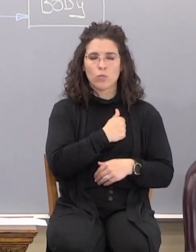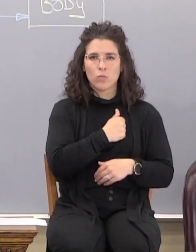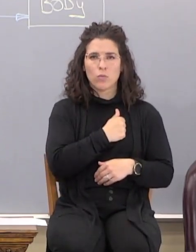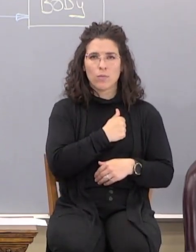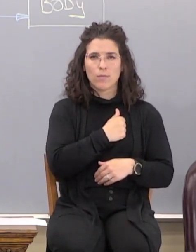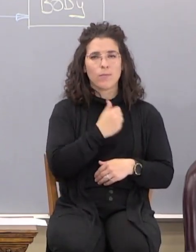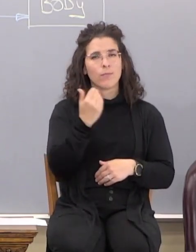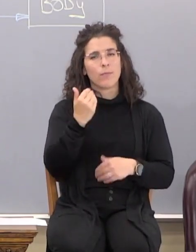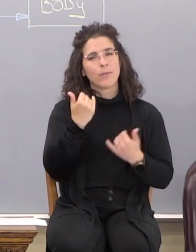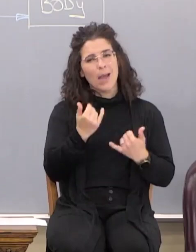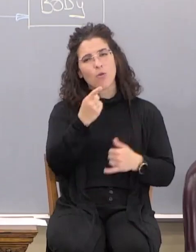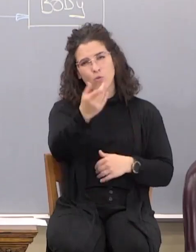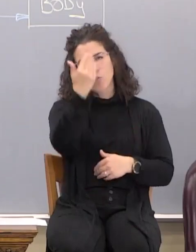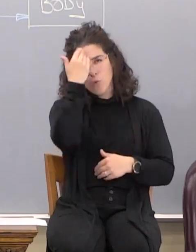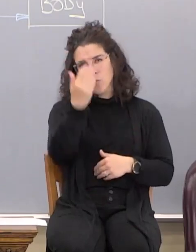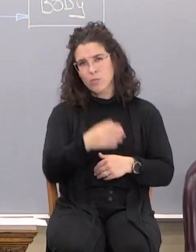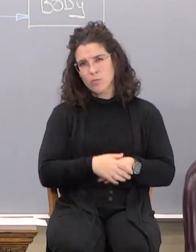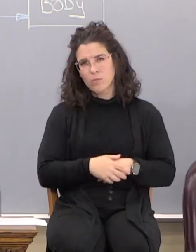Now, you know